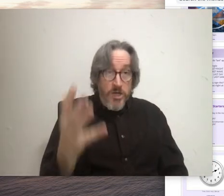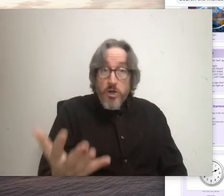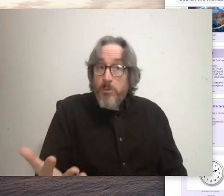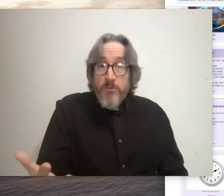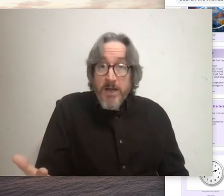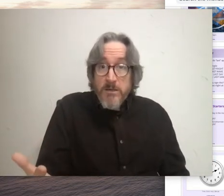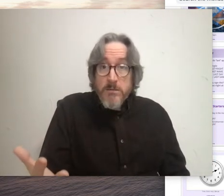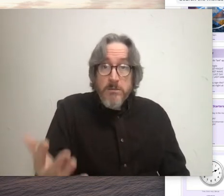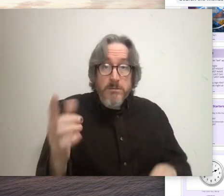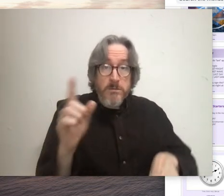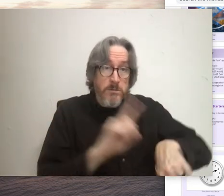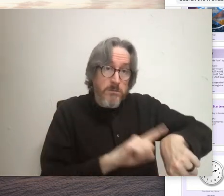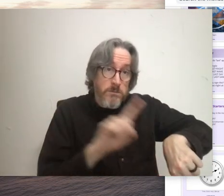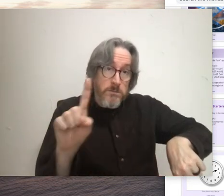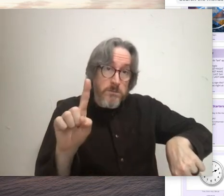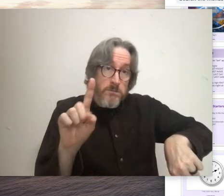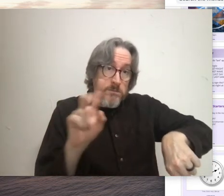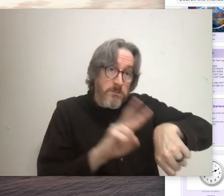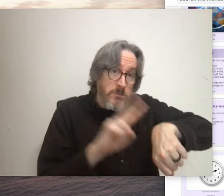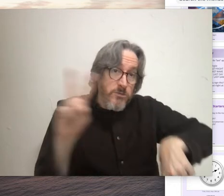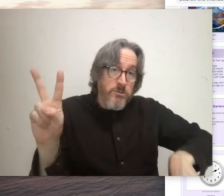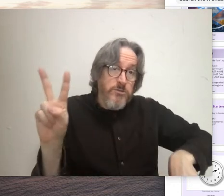You can incorporate